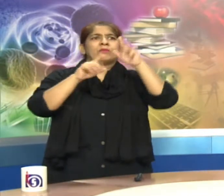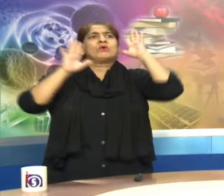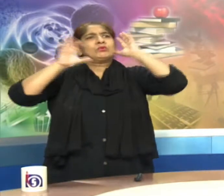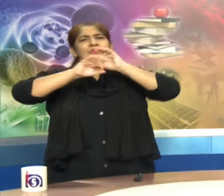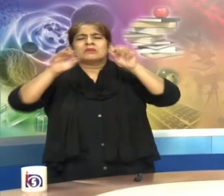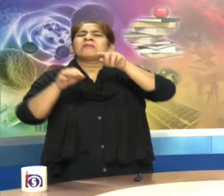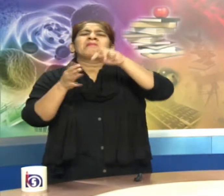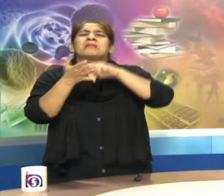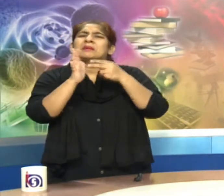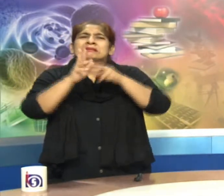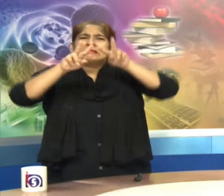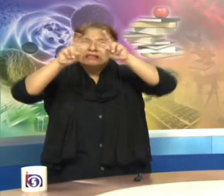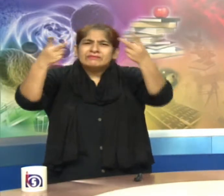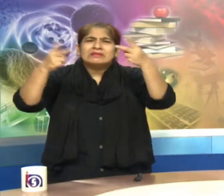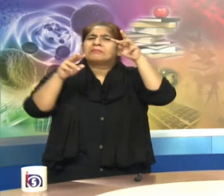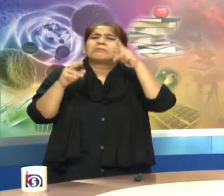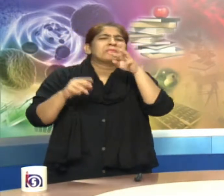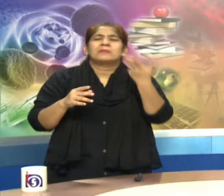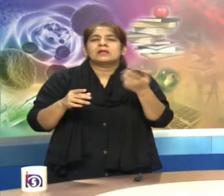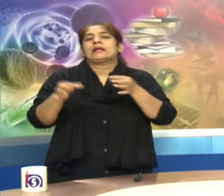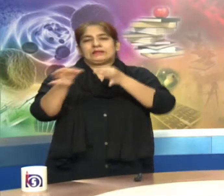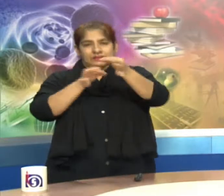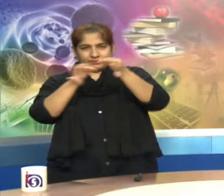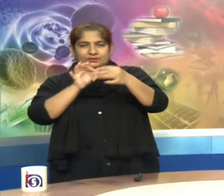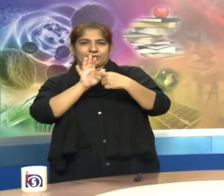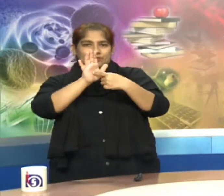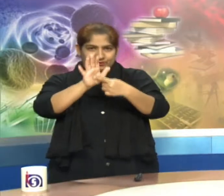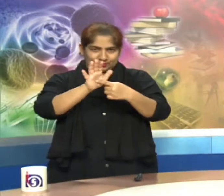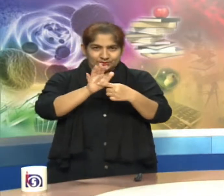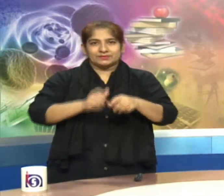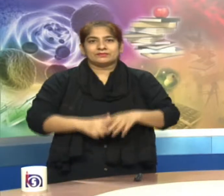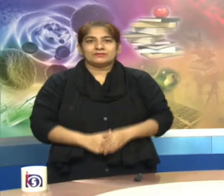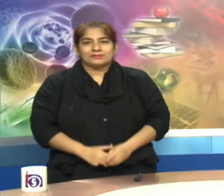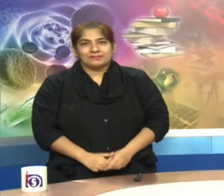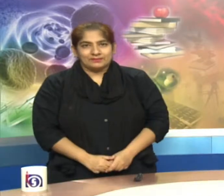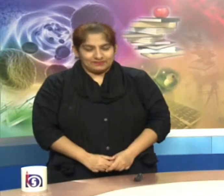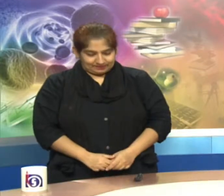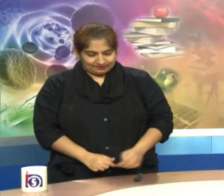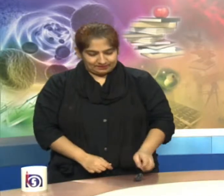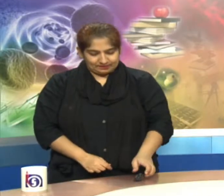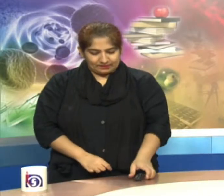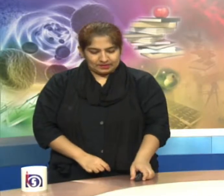We already understood advertising and sales promotion.